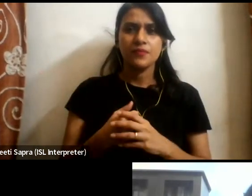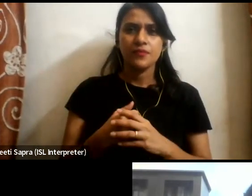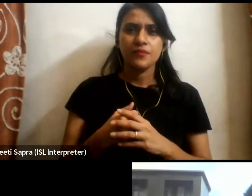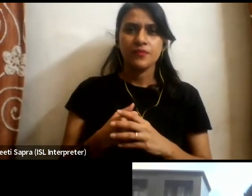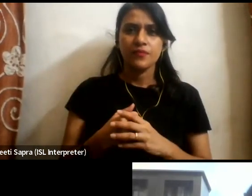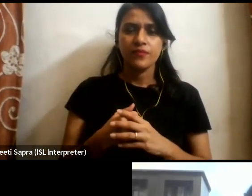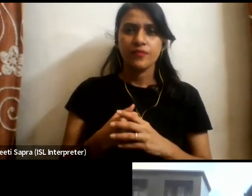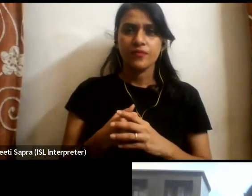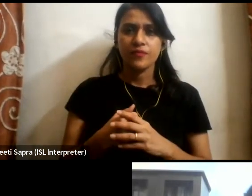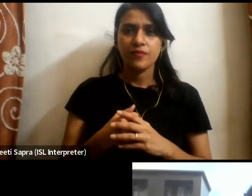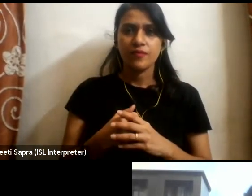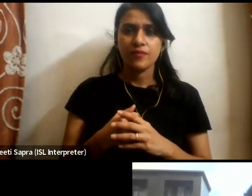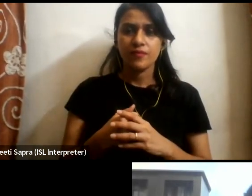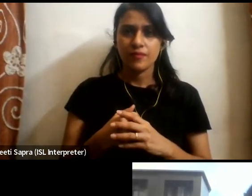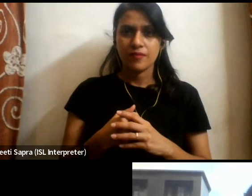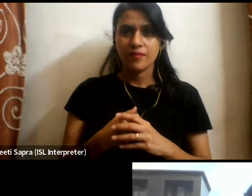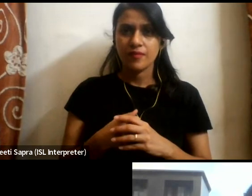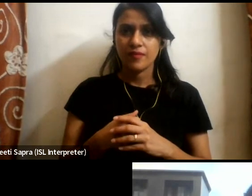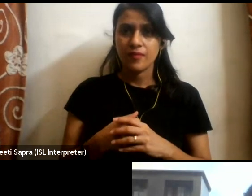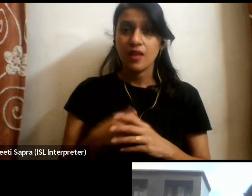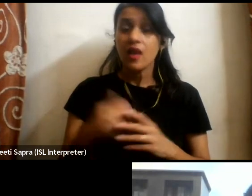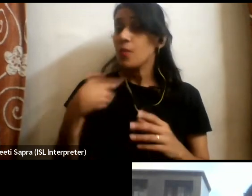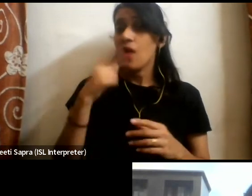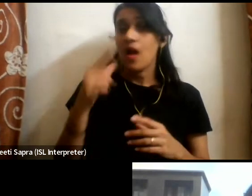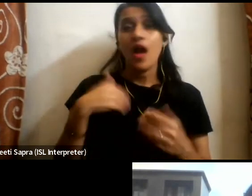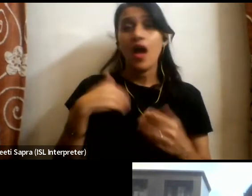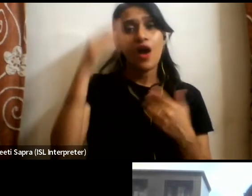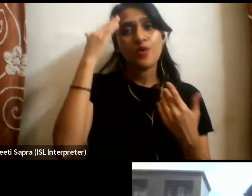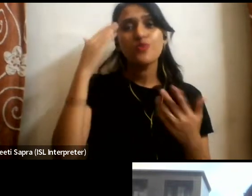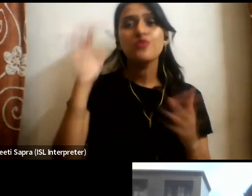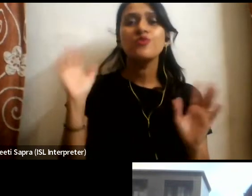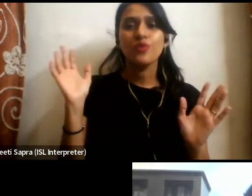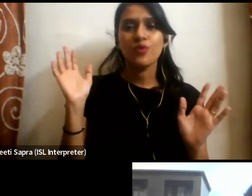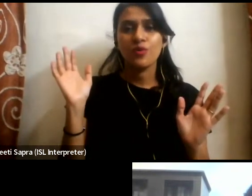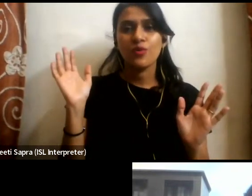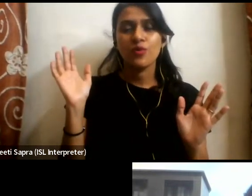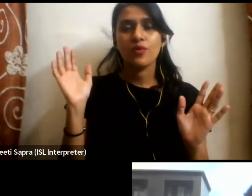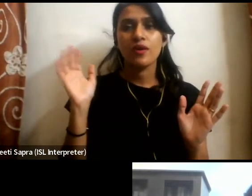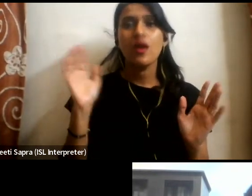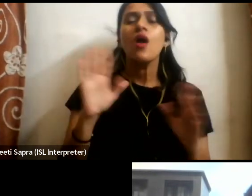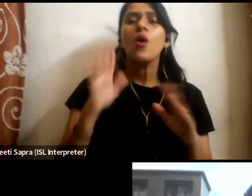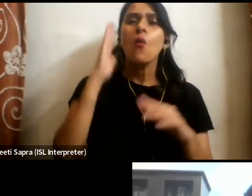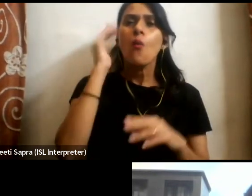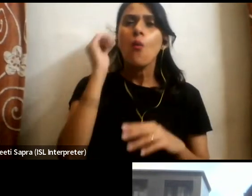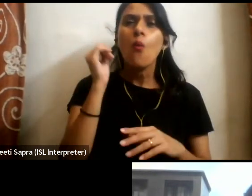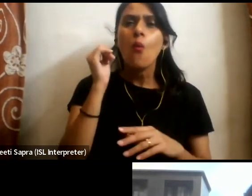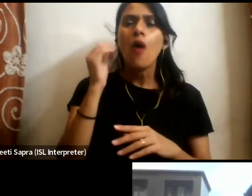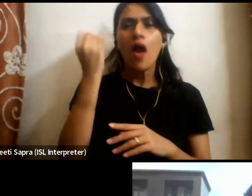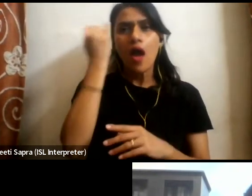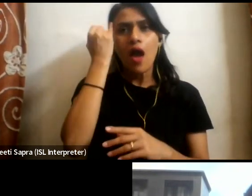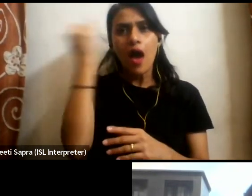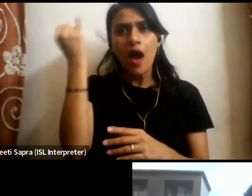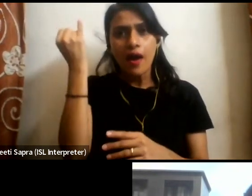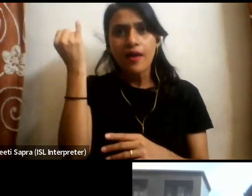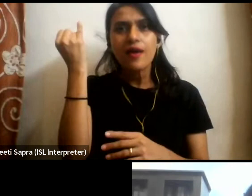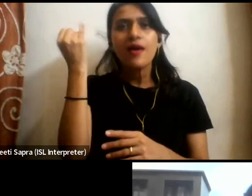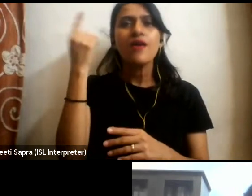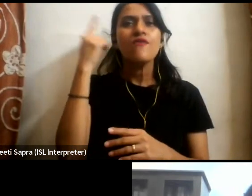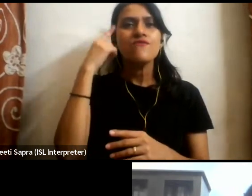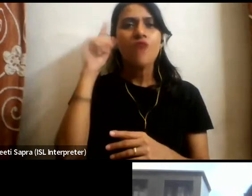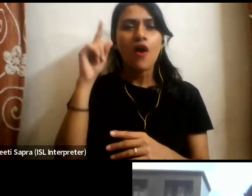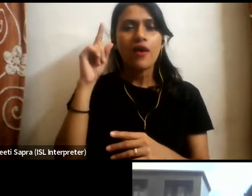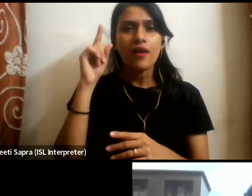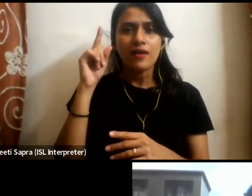public scrutiny. And I mean, I don't know that we need to buy into that idea, that we need to pander